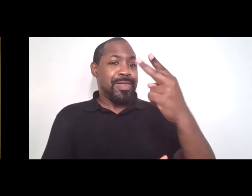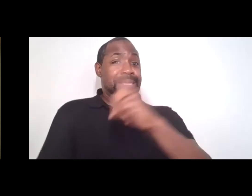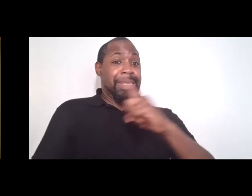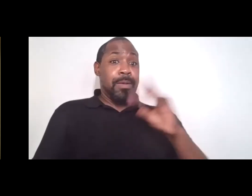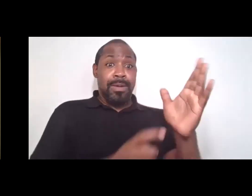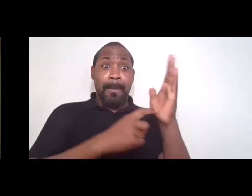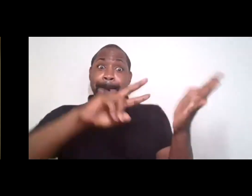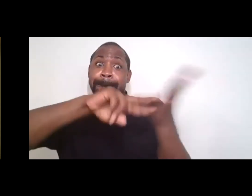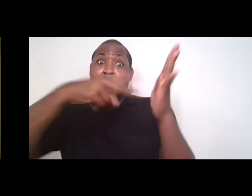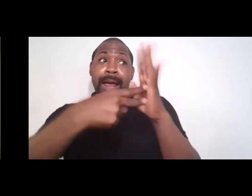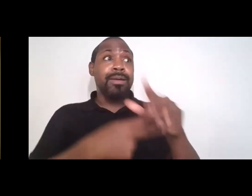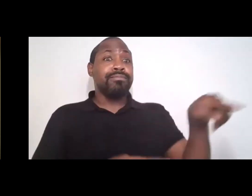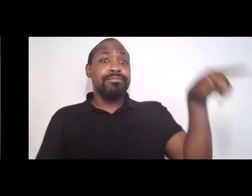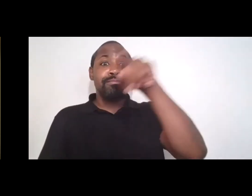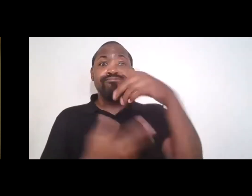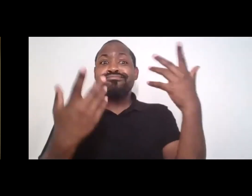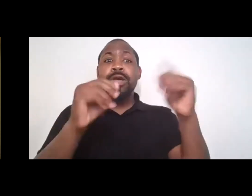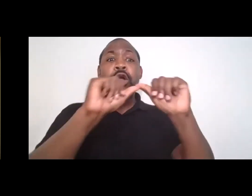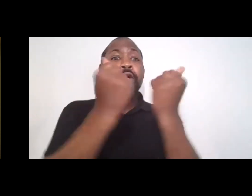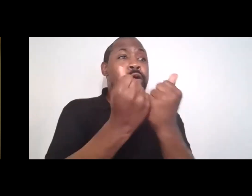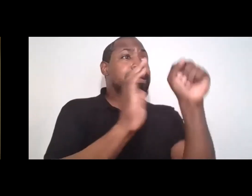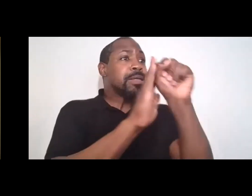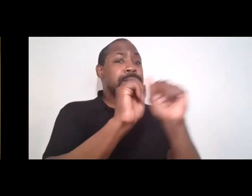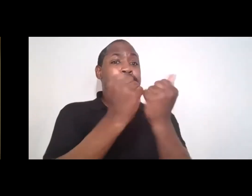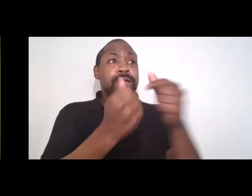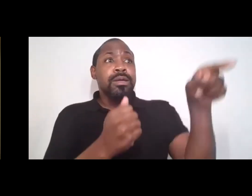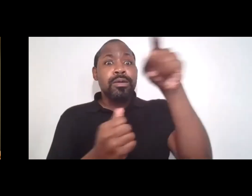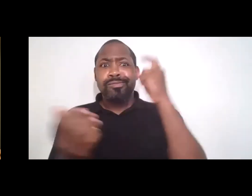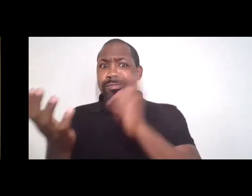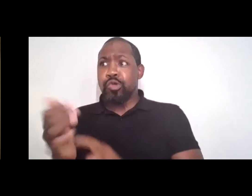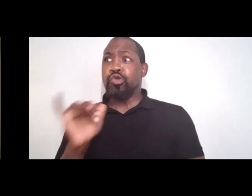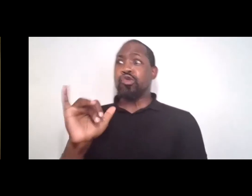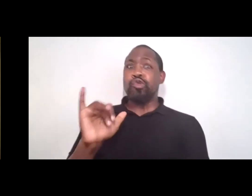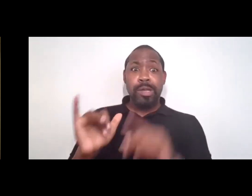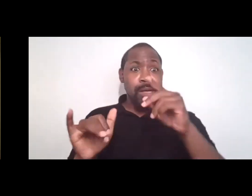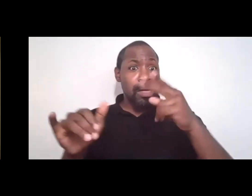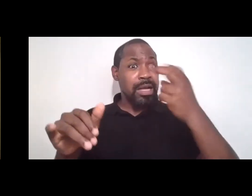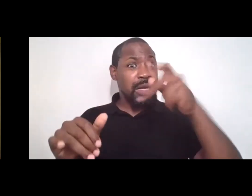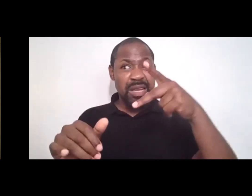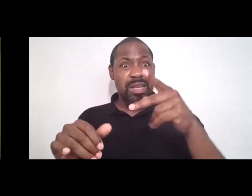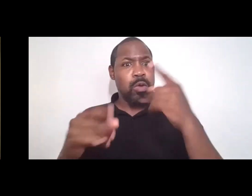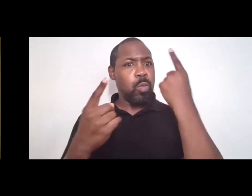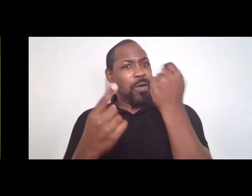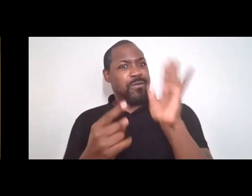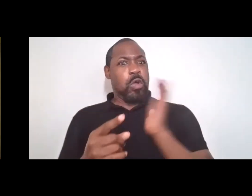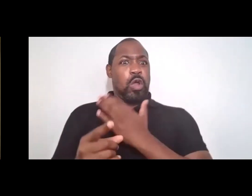become the 10th, because right now it's the 9th, and could it be a mandate? Could it be mandated, if you will, that where they would recognize